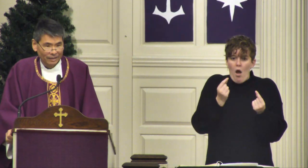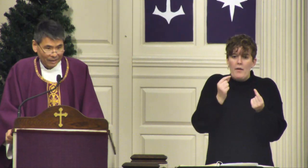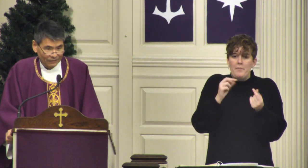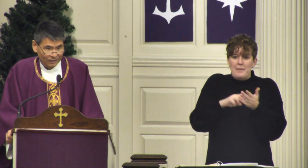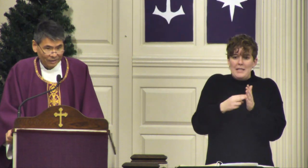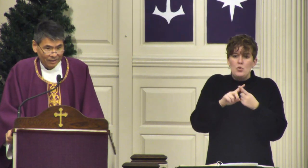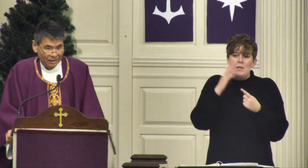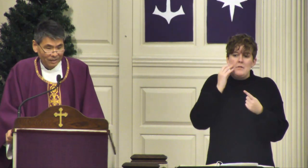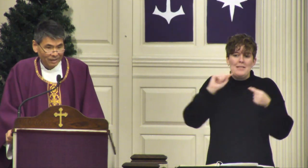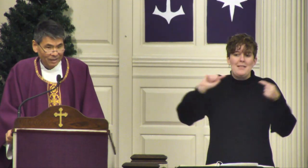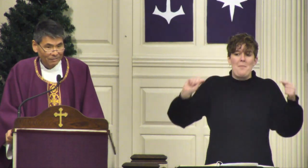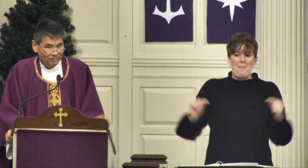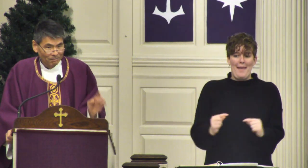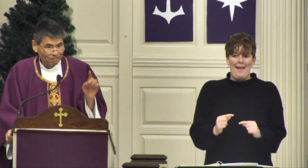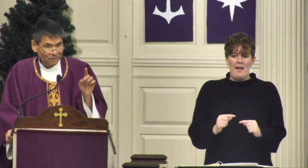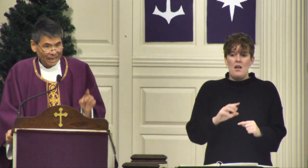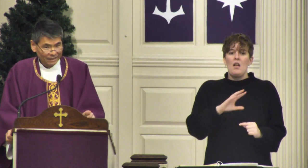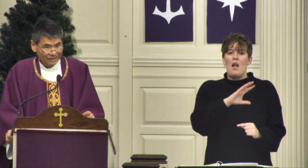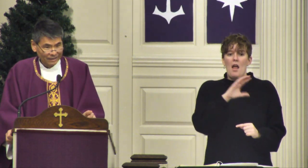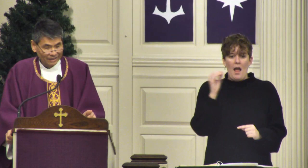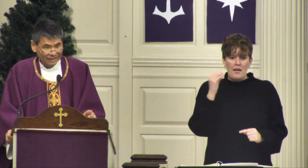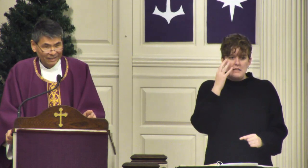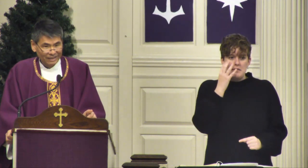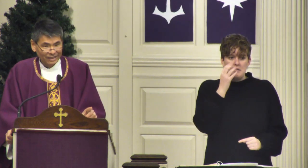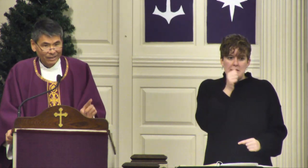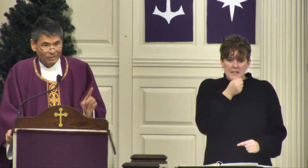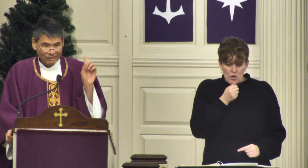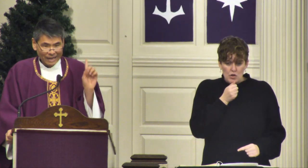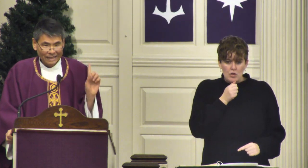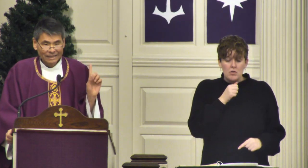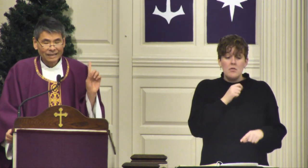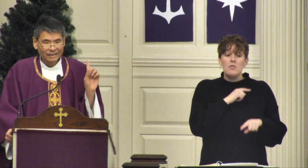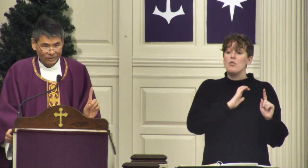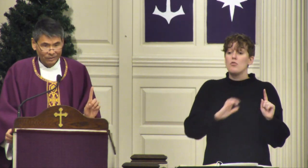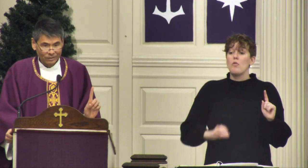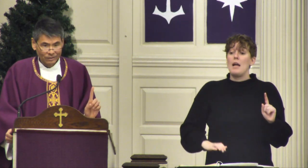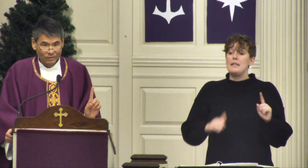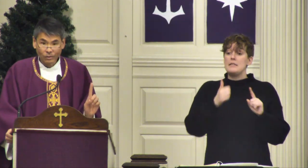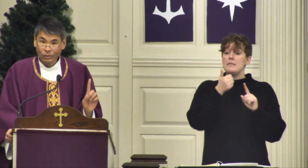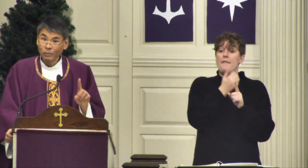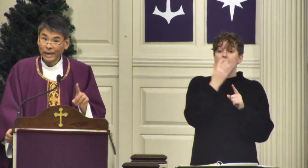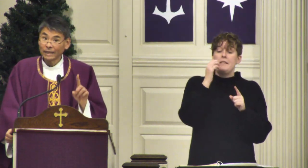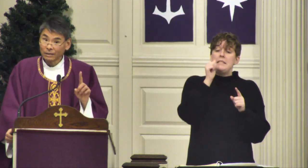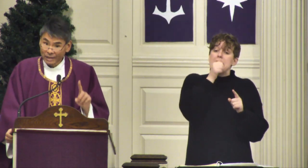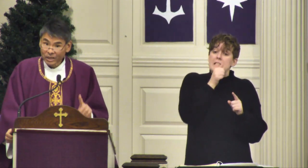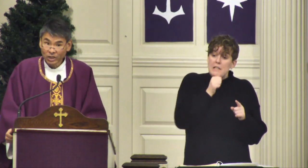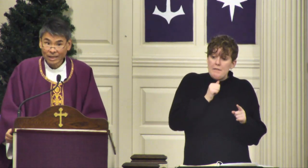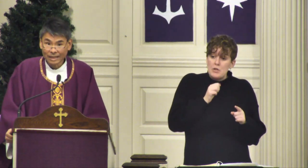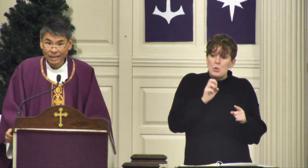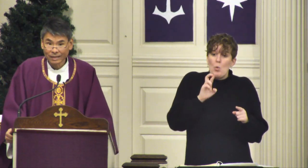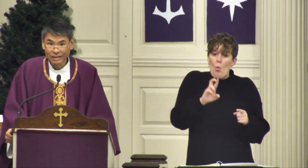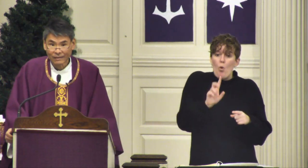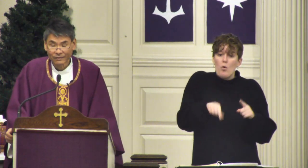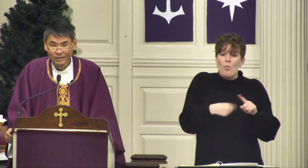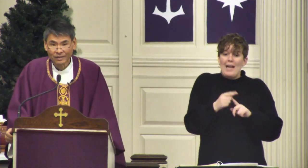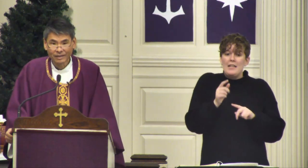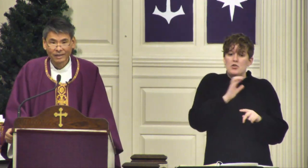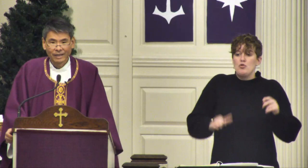suffer. But when Christ suffers, or when Christians